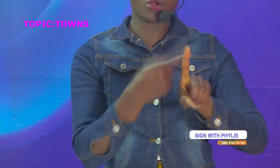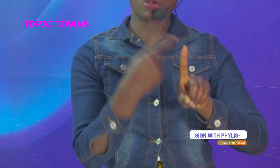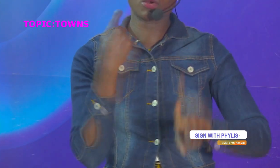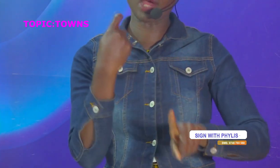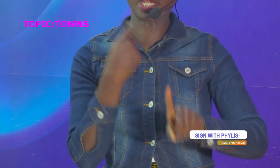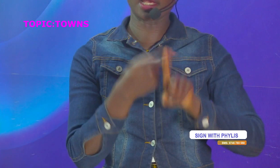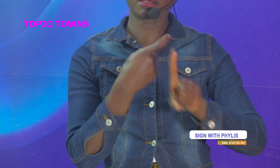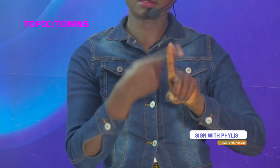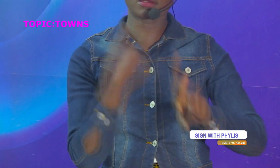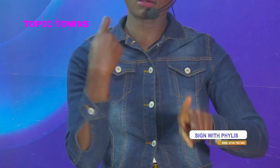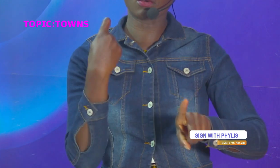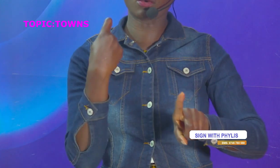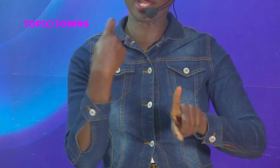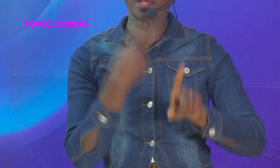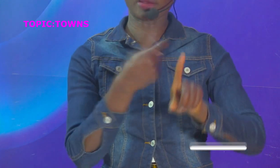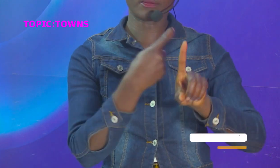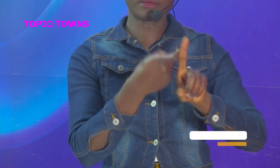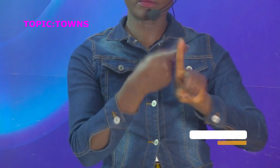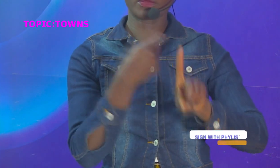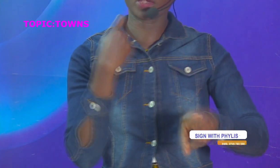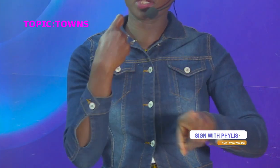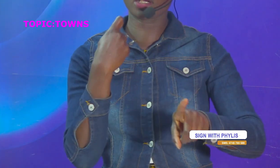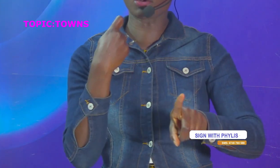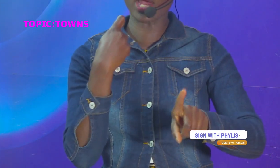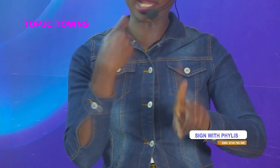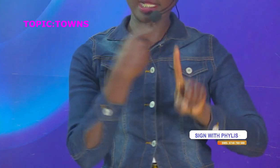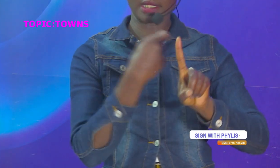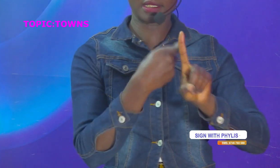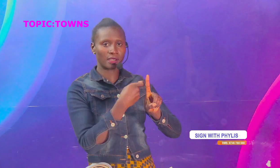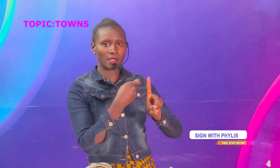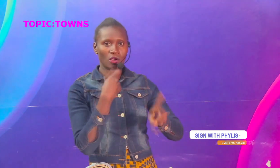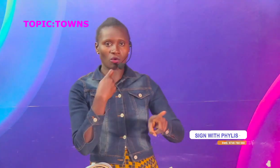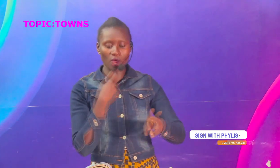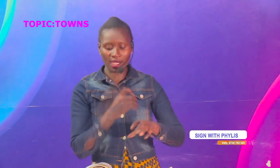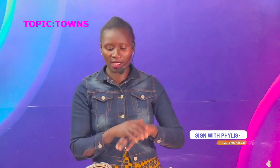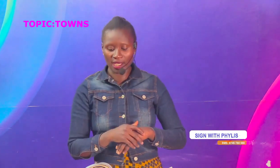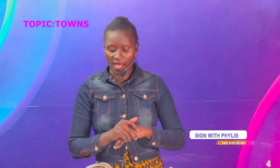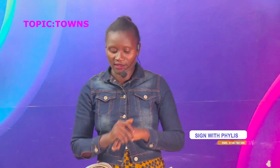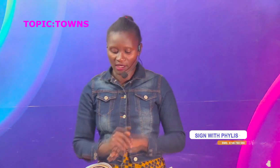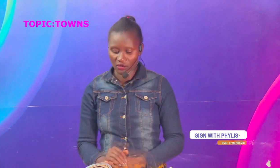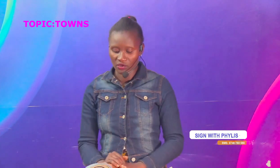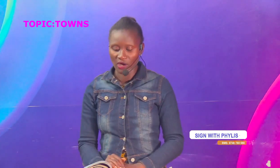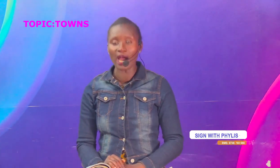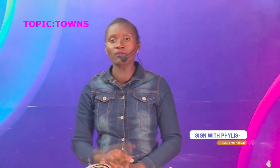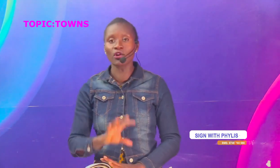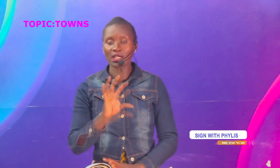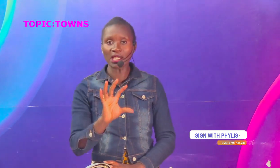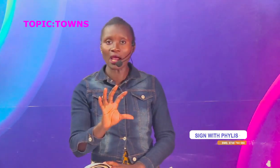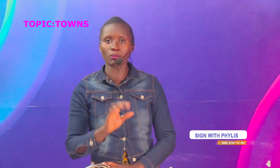Kwale. Kwale. Kwale. Kwale. And then also have Lam. How do